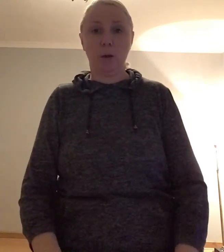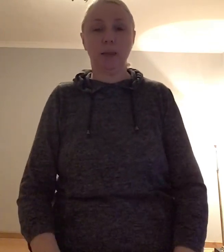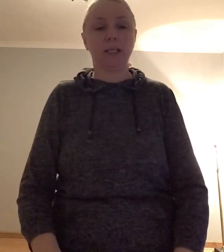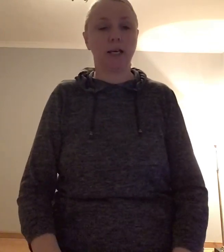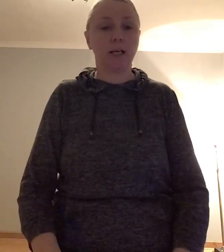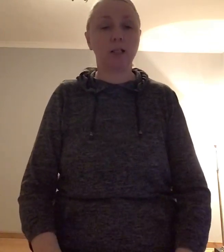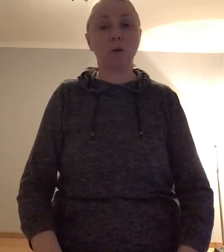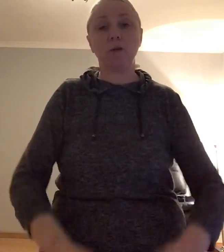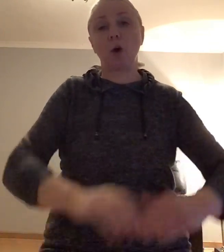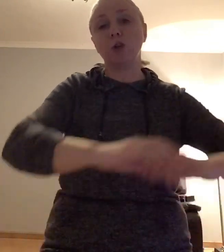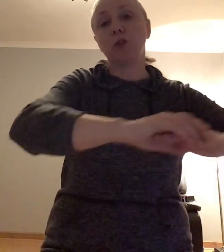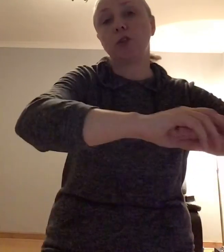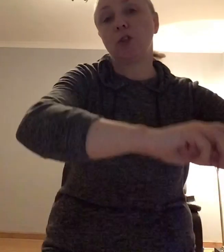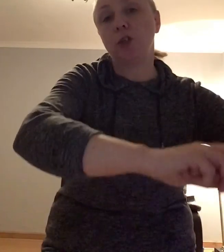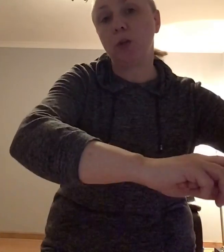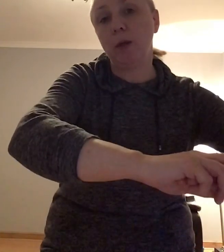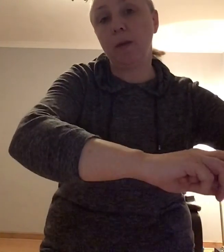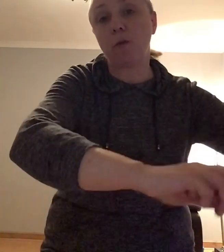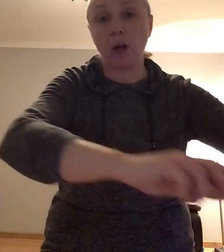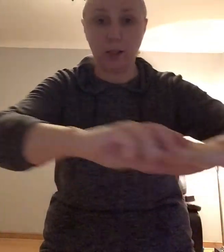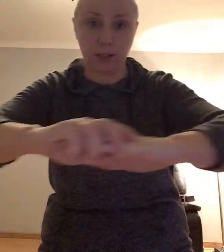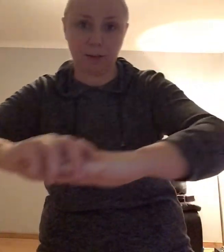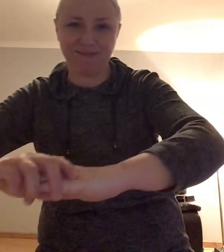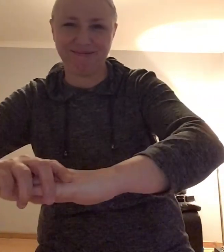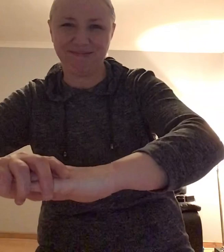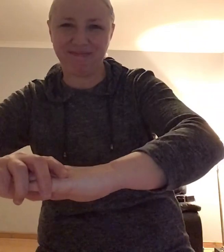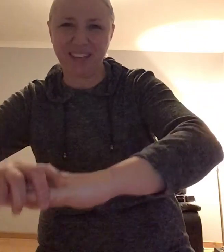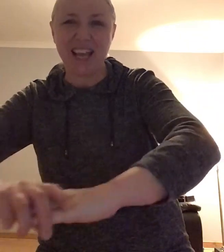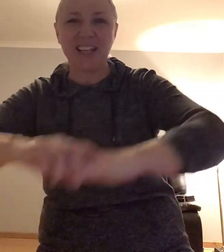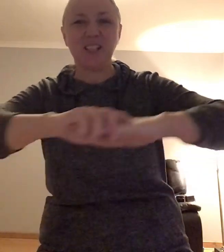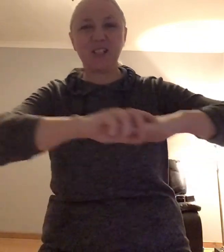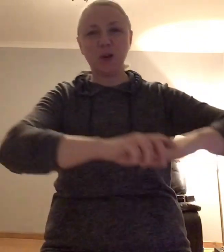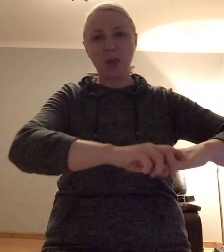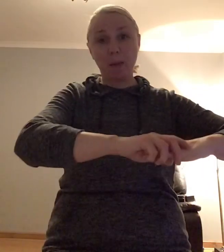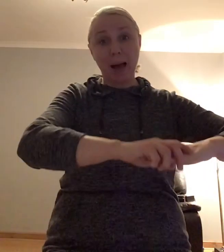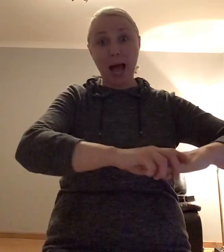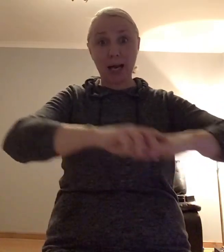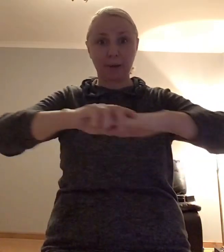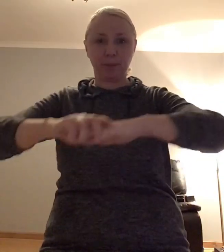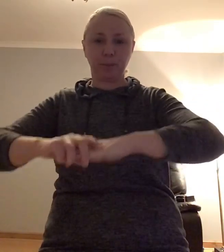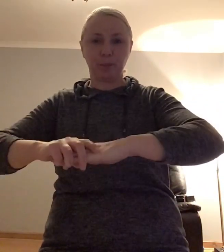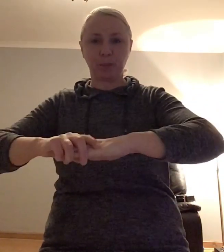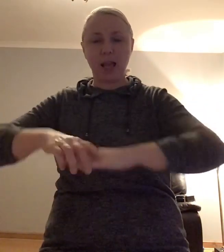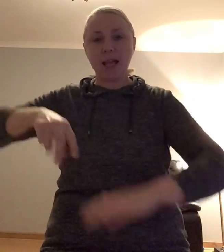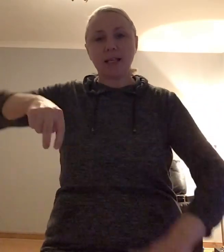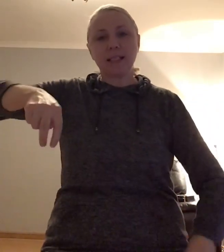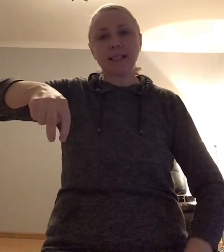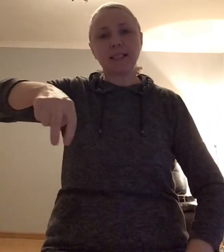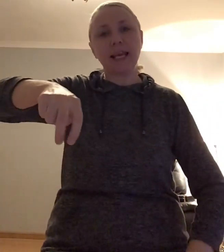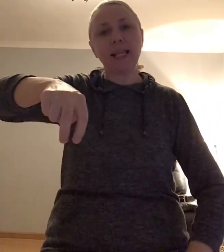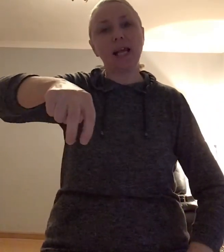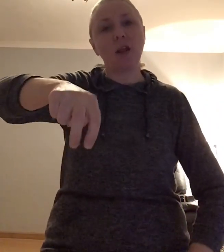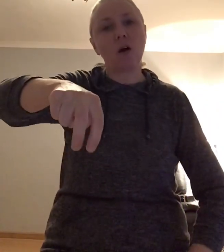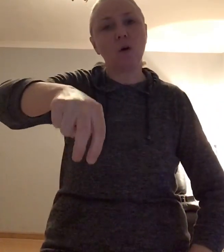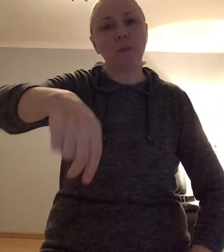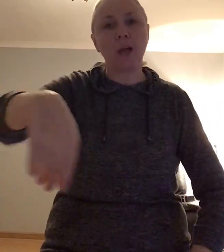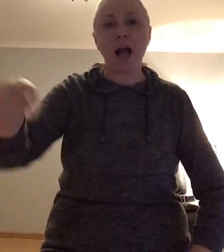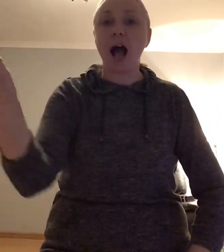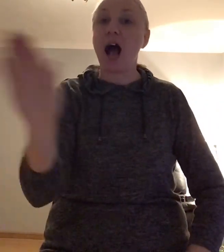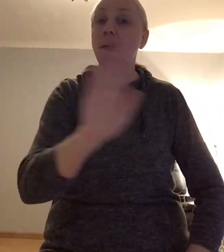bit is we've got two in the front, two in the back, sailing along, and